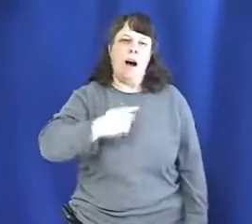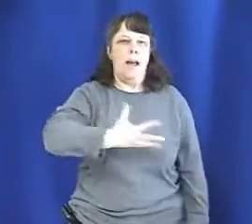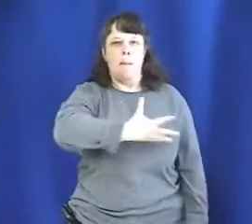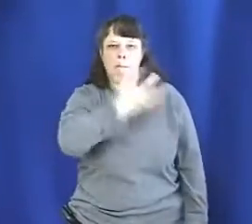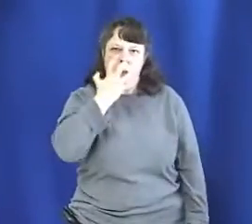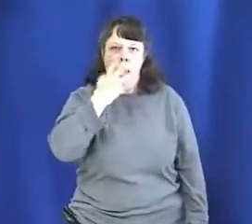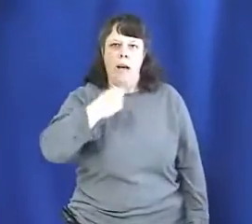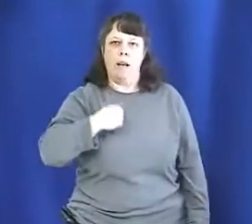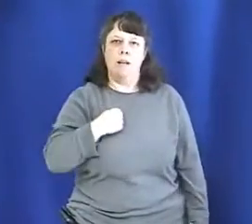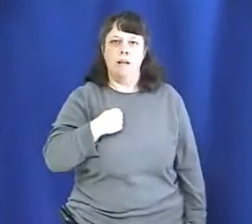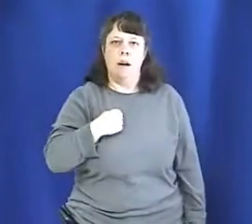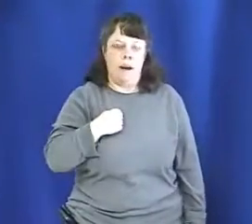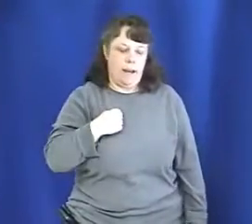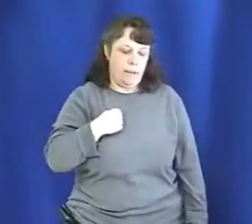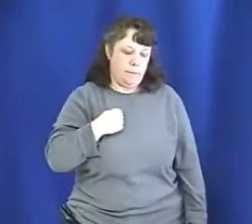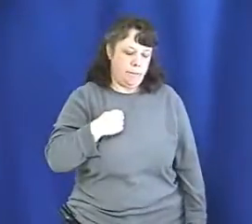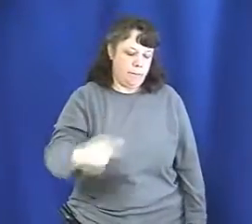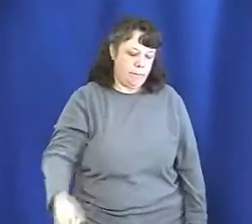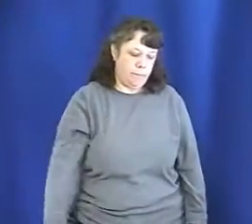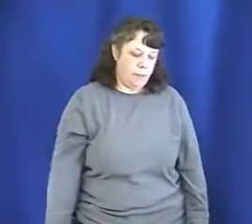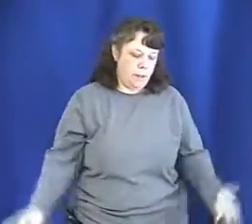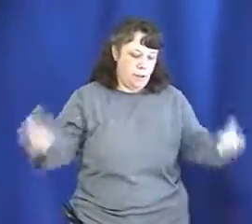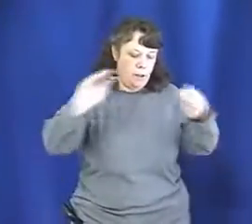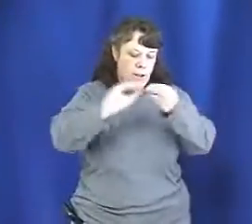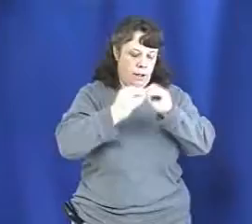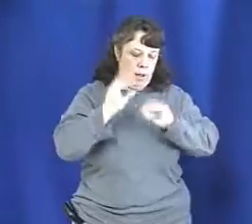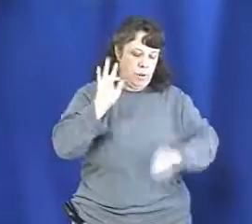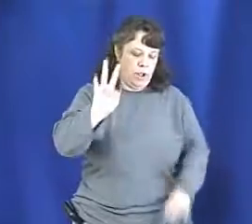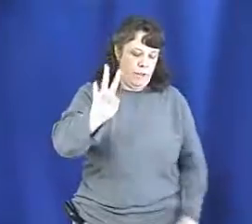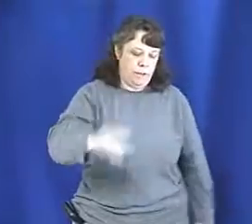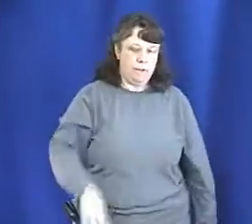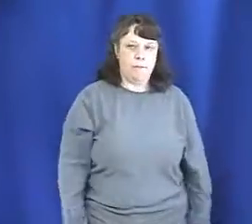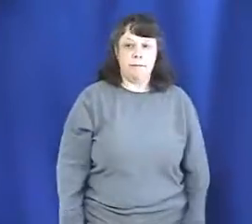I mad, I. Number 7.